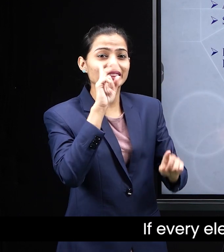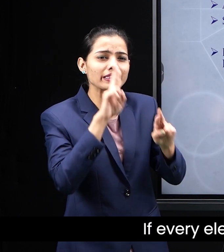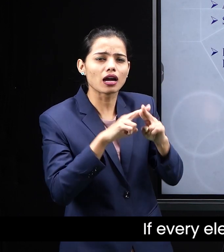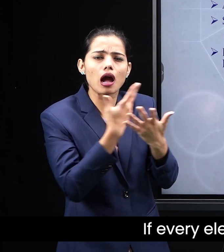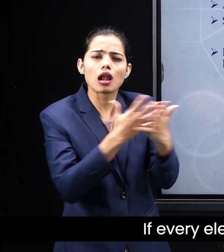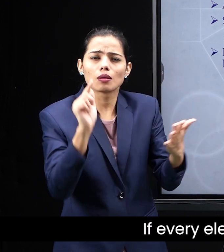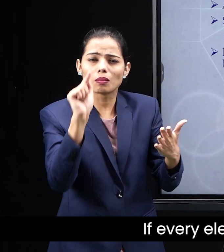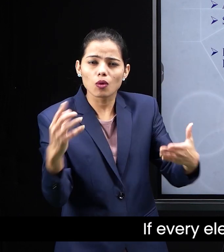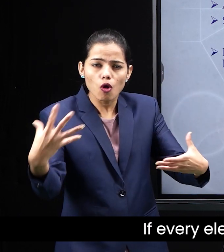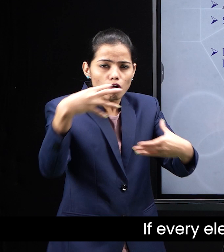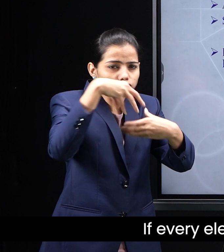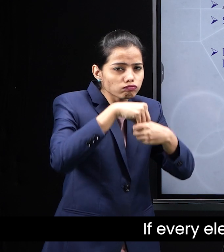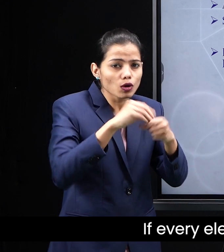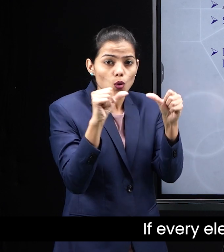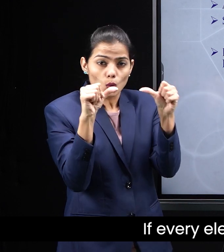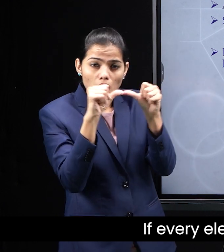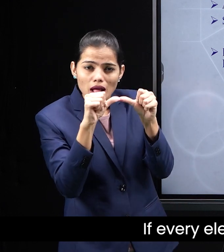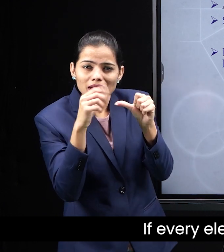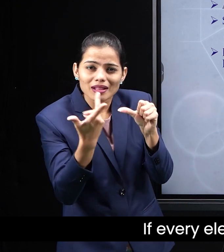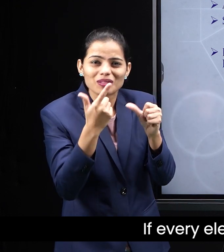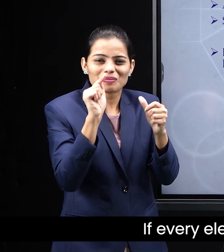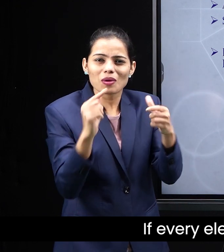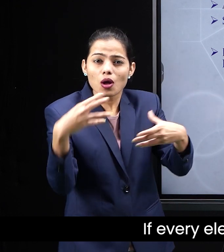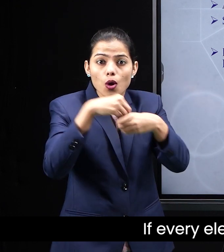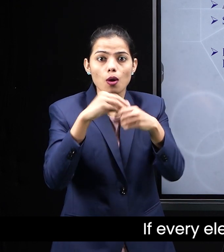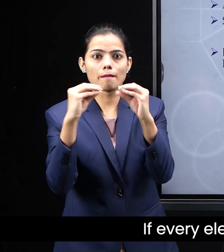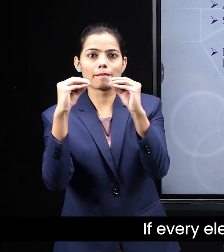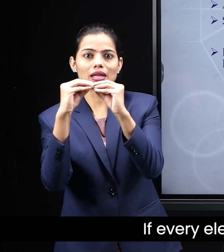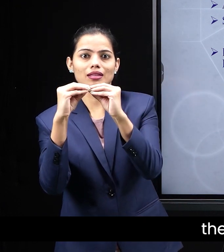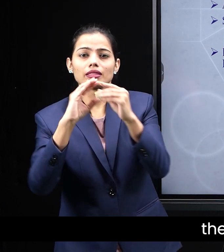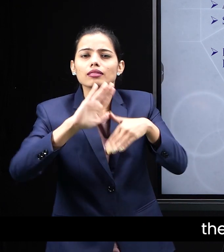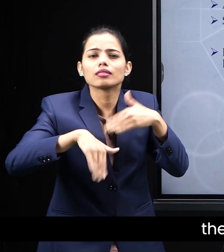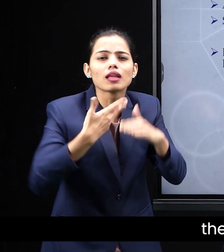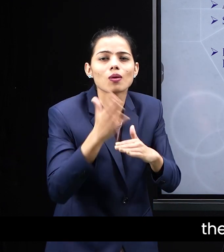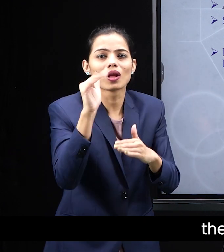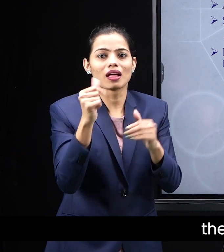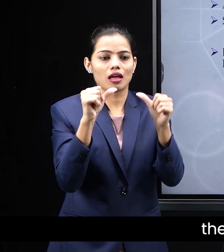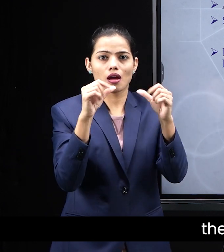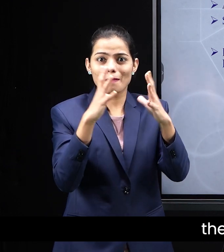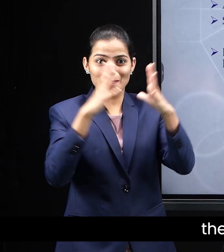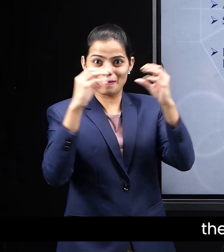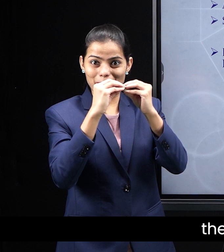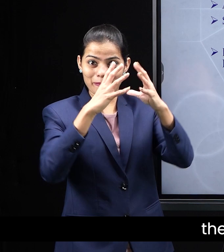If every element of A is also an element of B, then A is called a subset of